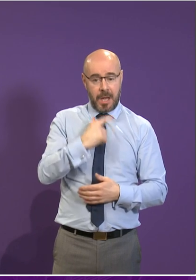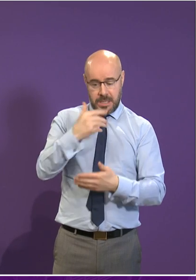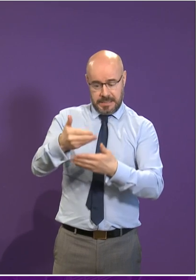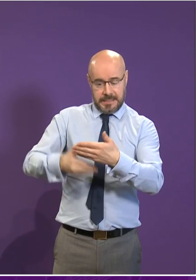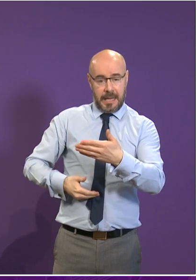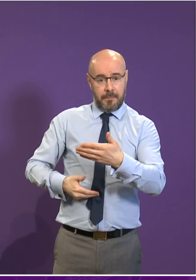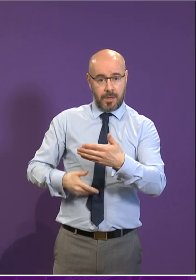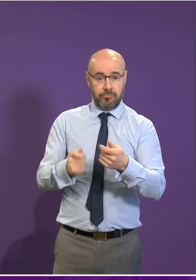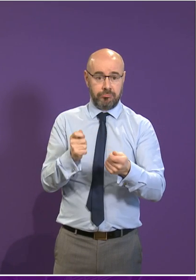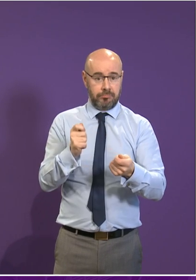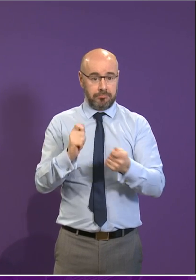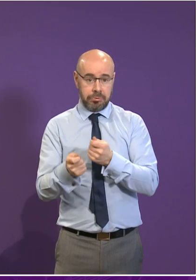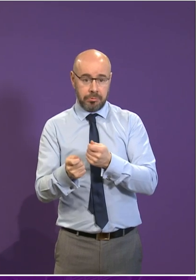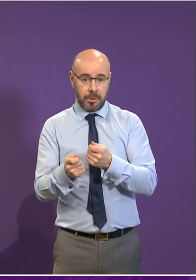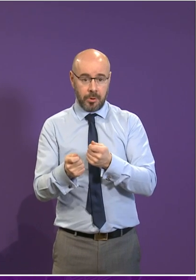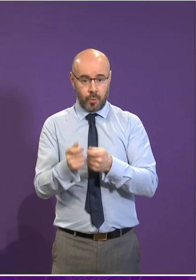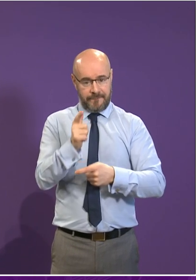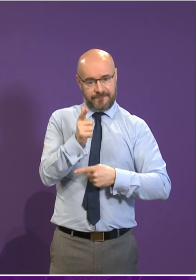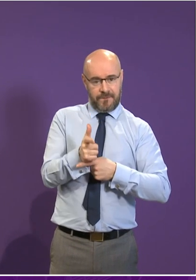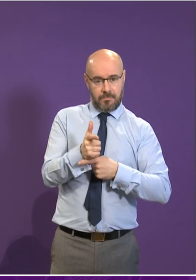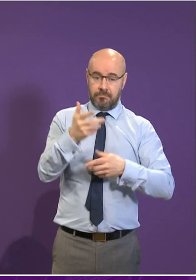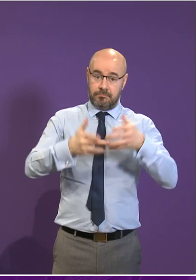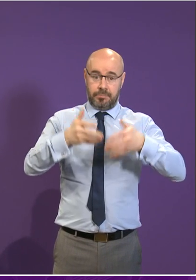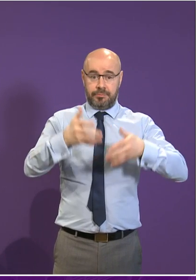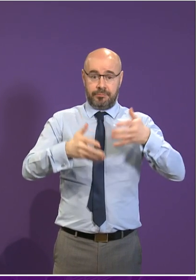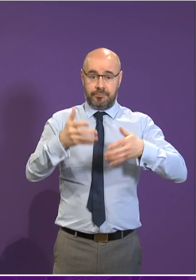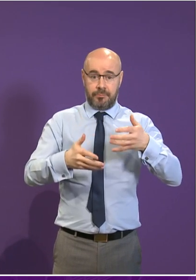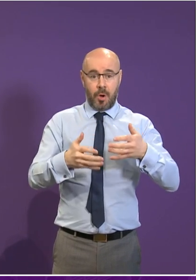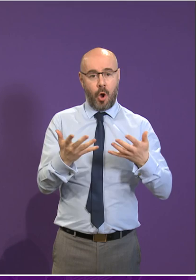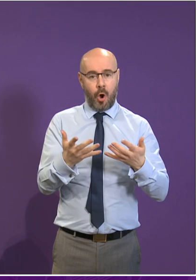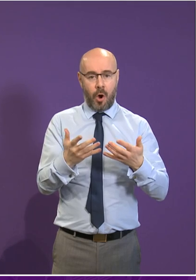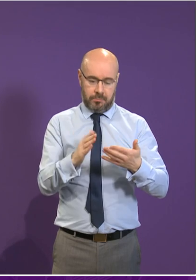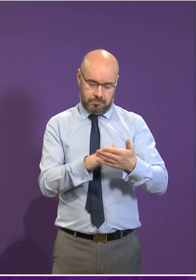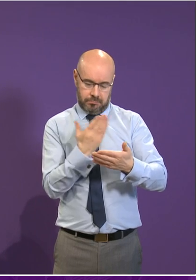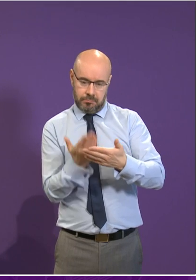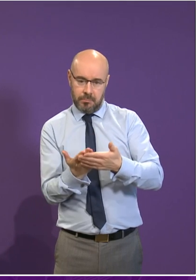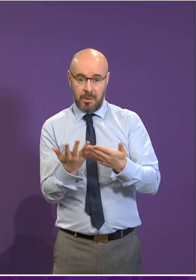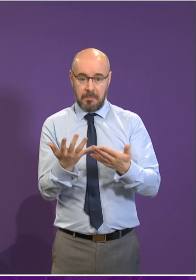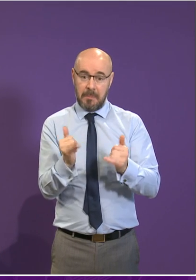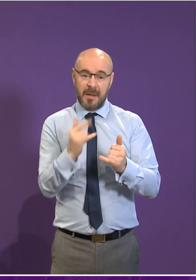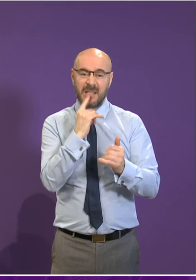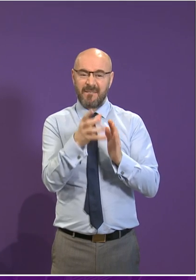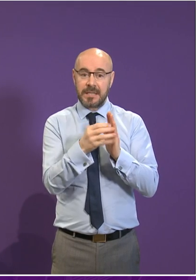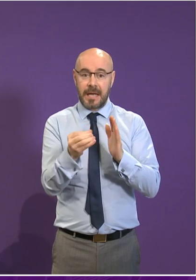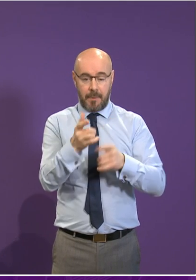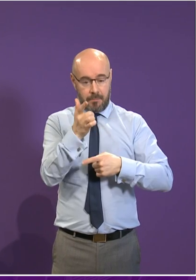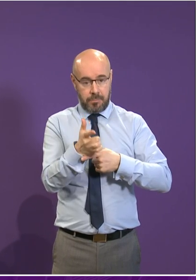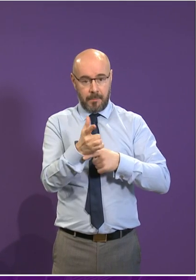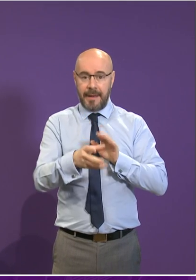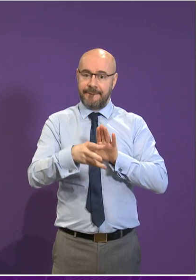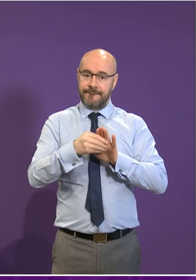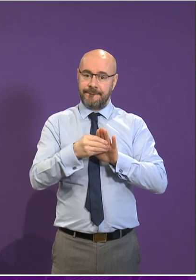be made either using BSL or in other forms like video or something like that for people who have got